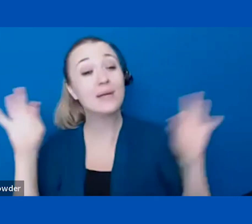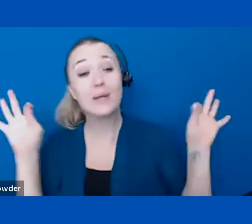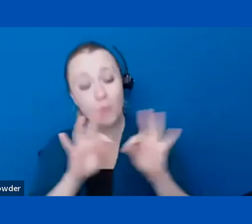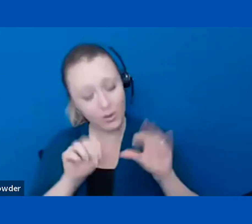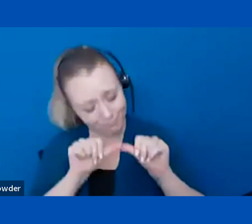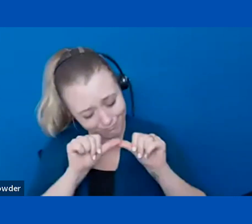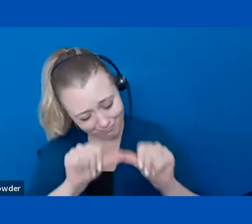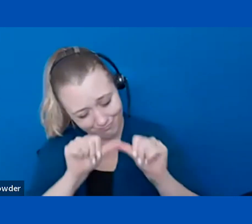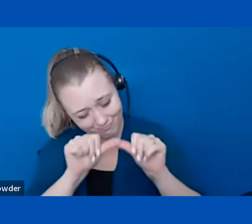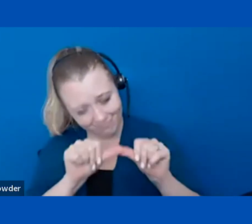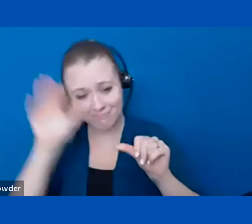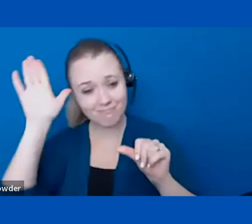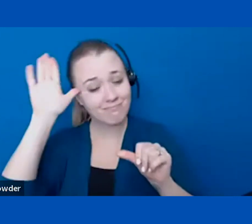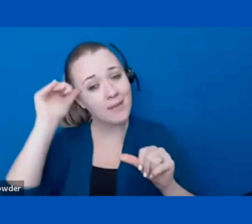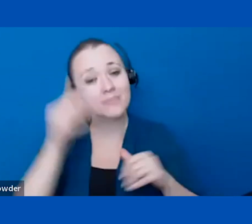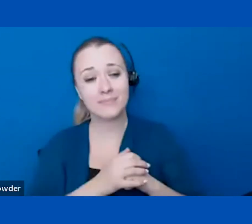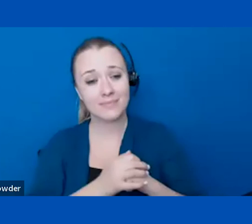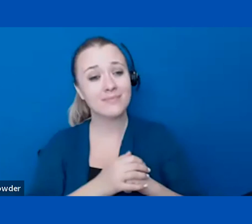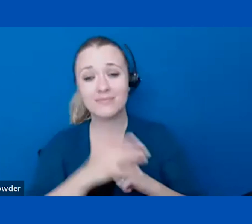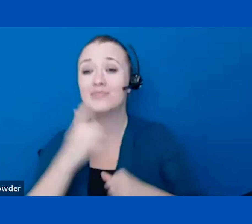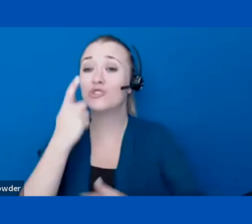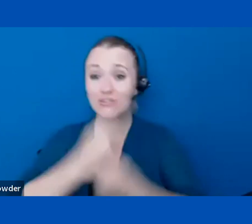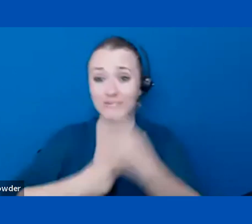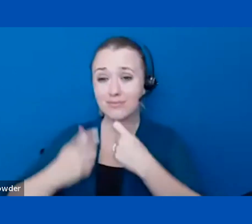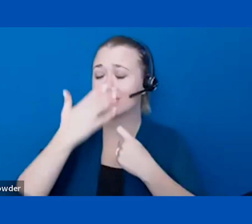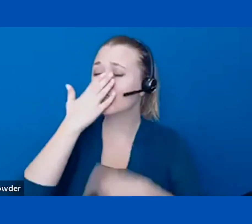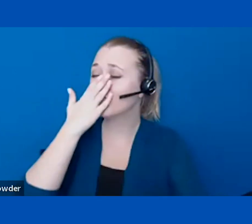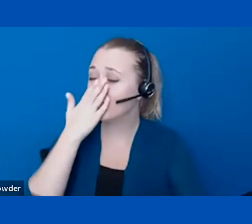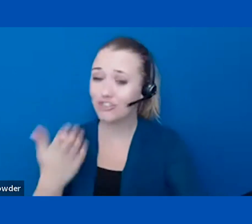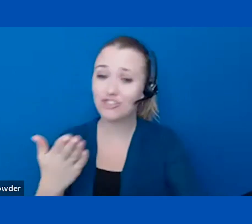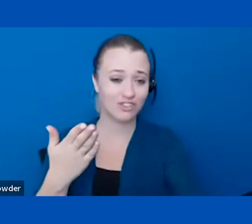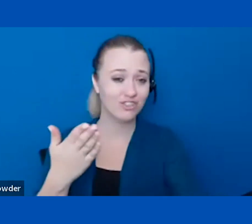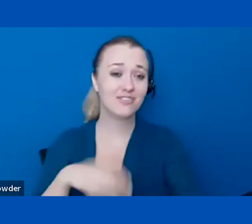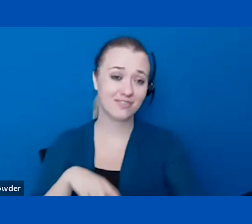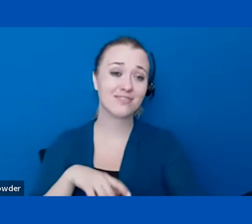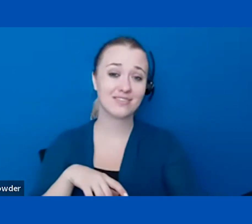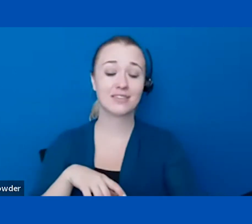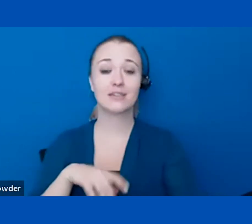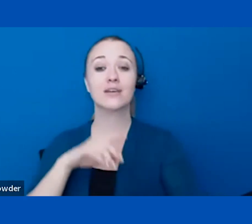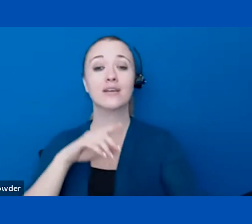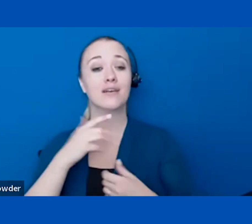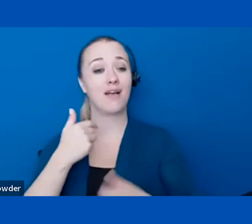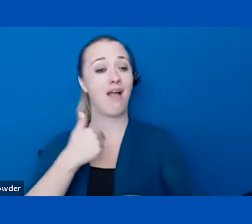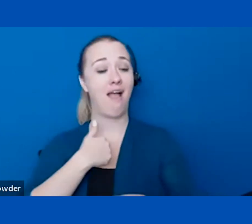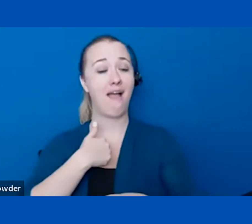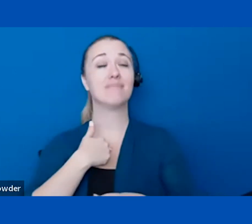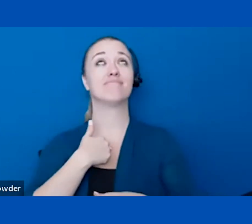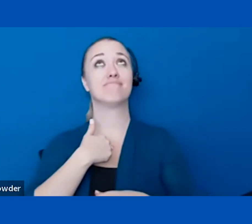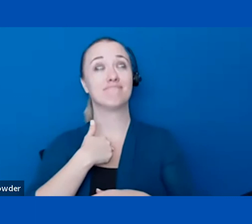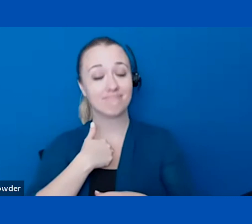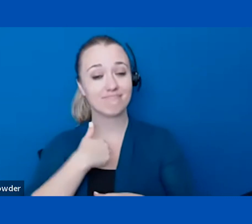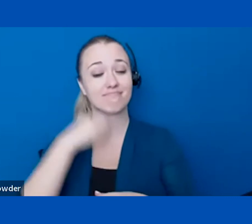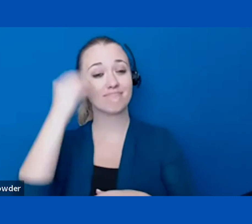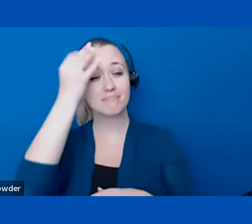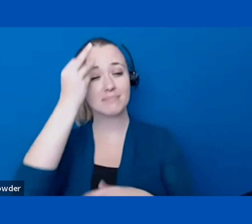on. We've got some awesome questions as a panel today, and what I think about is, in terms of